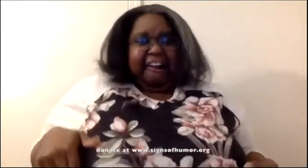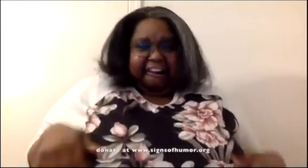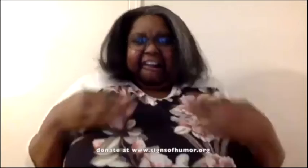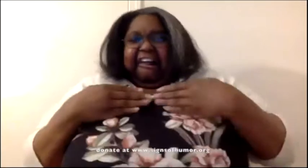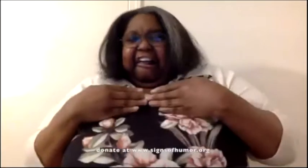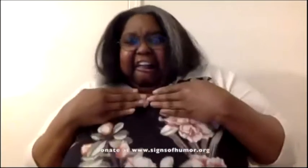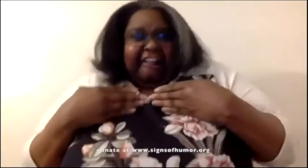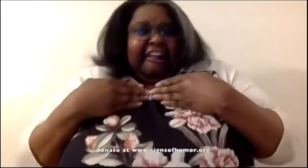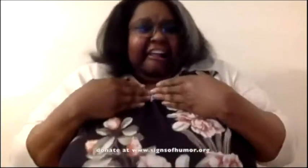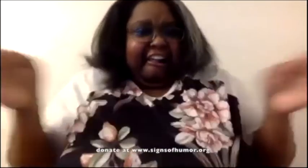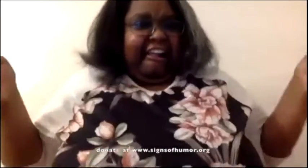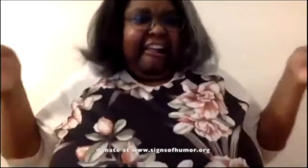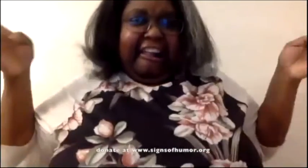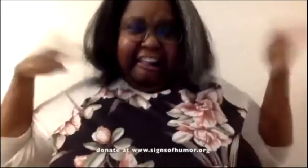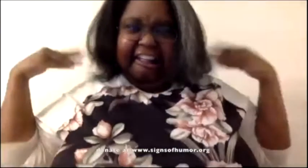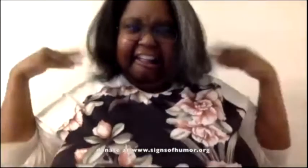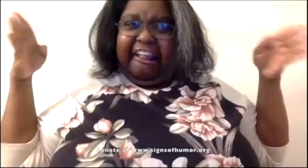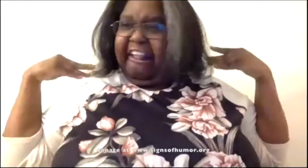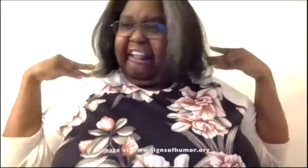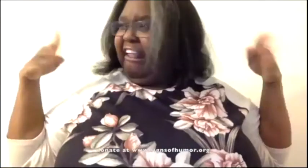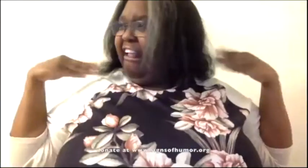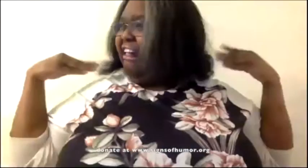bar. He walks on in,